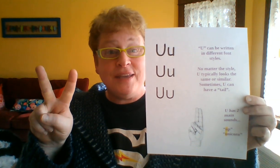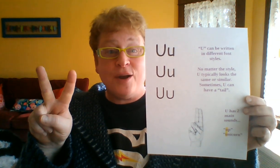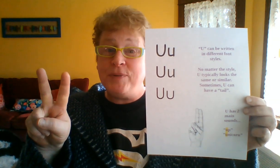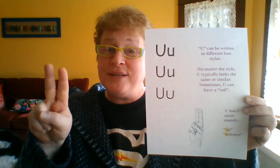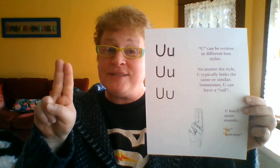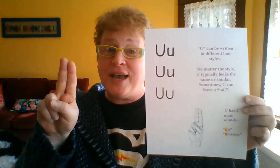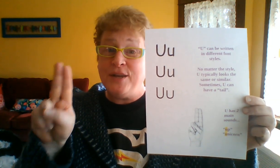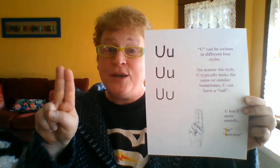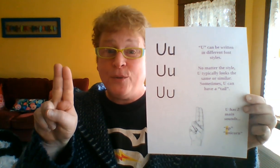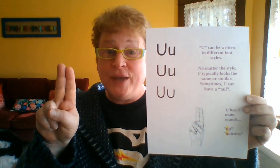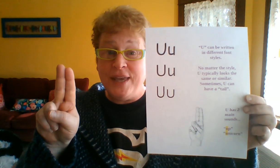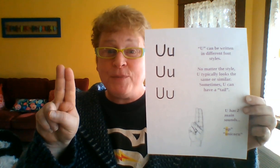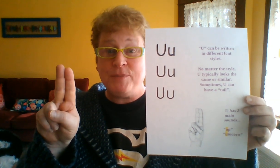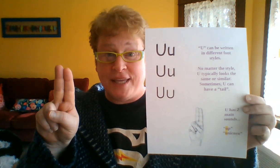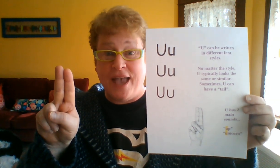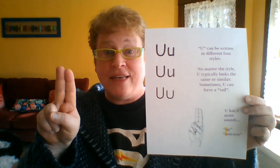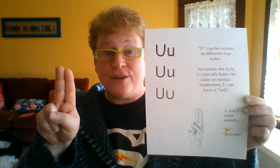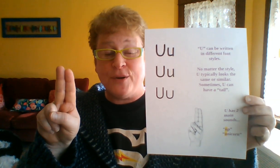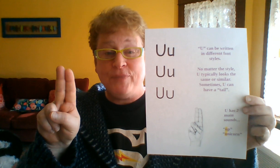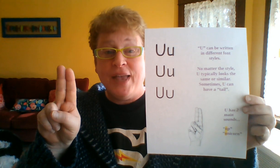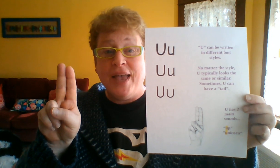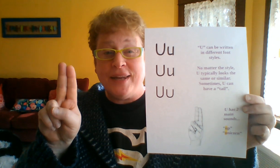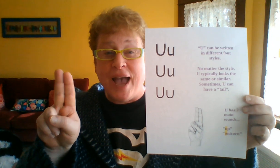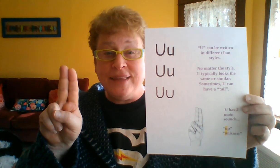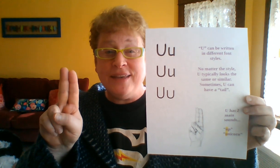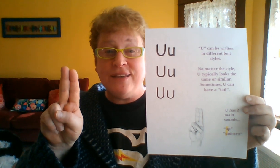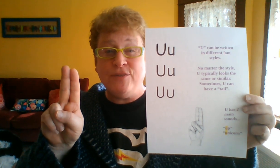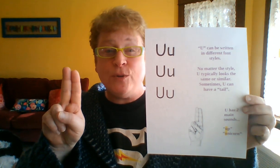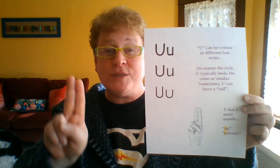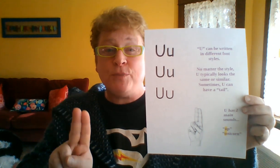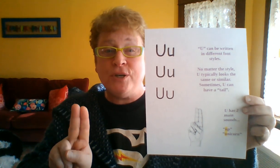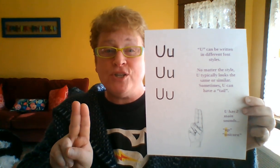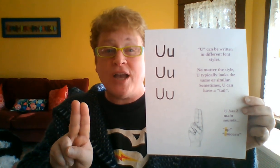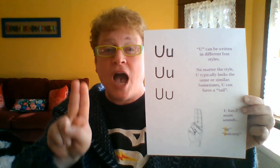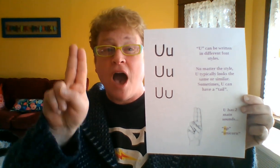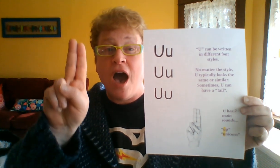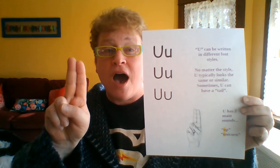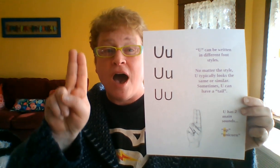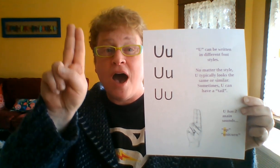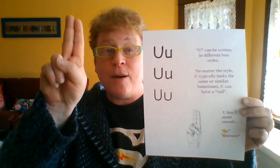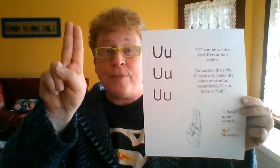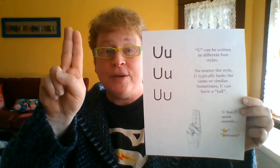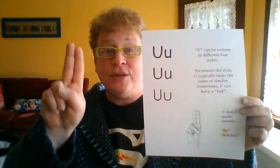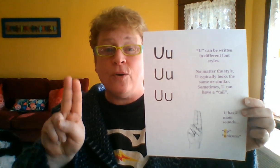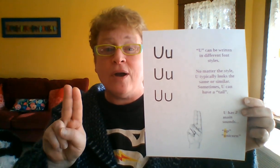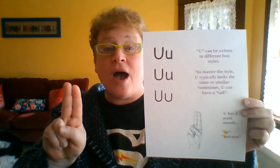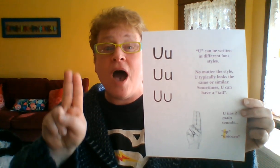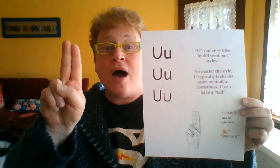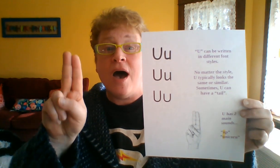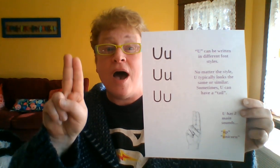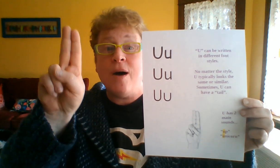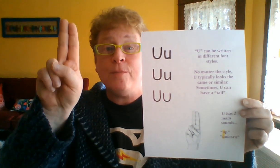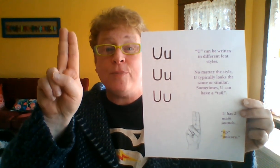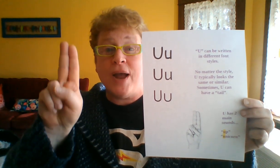our peace sign, we keep them together. And I think of you as pushing up your